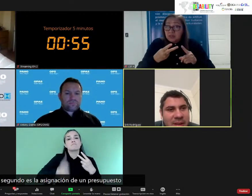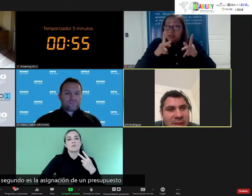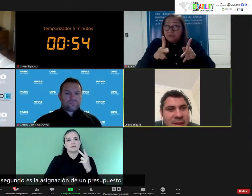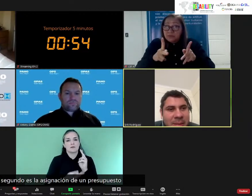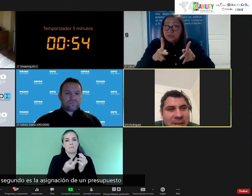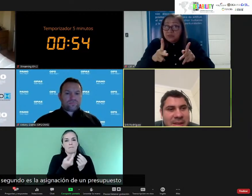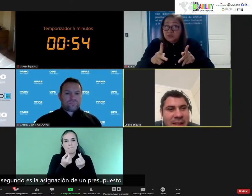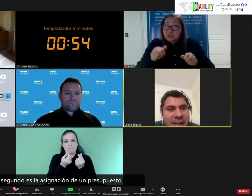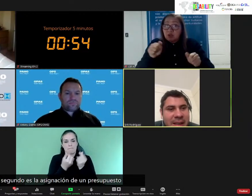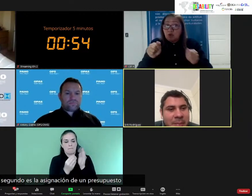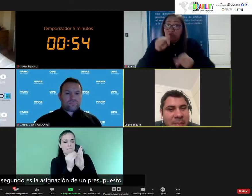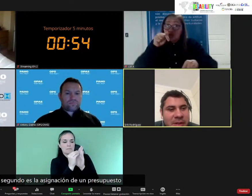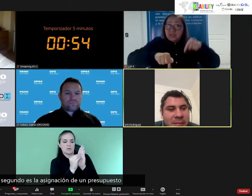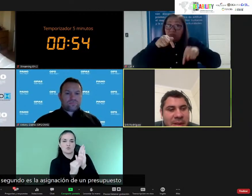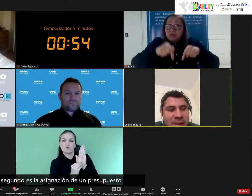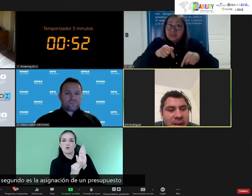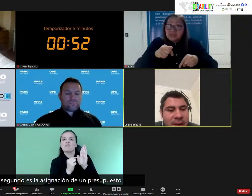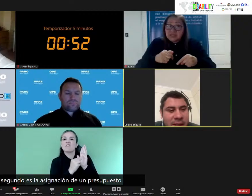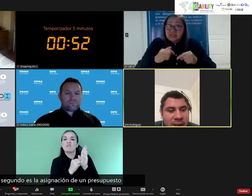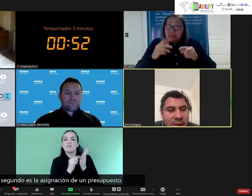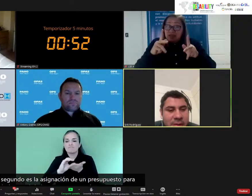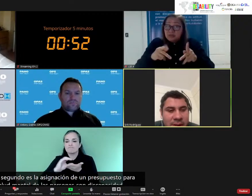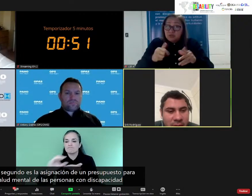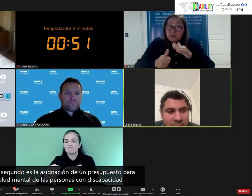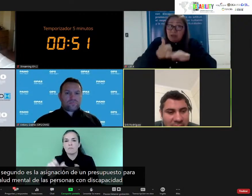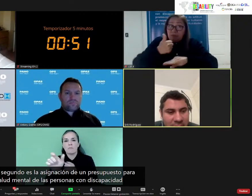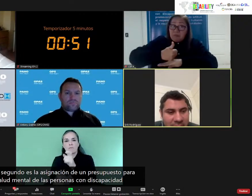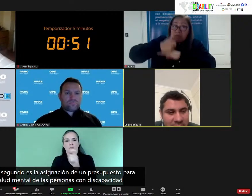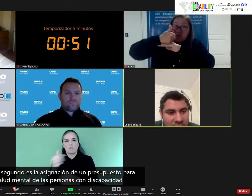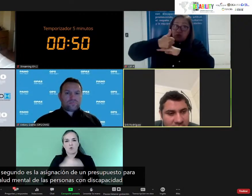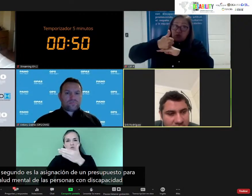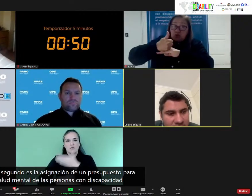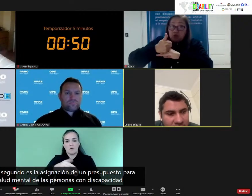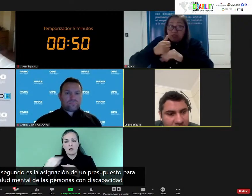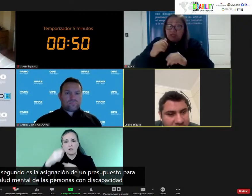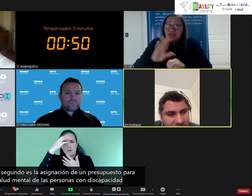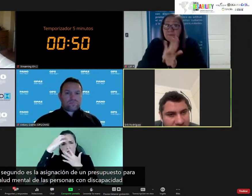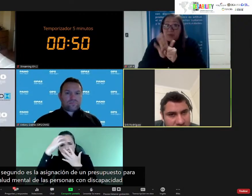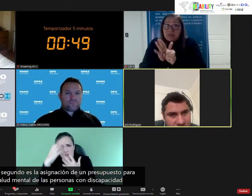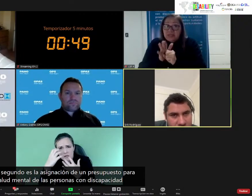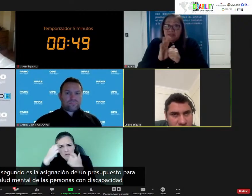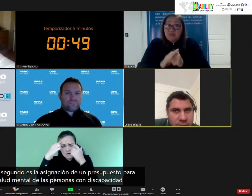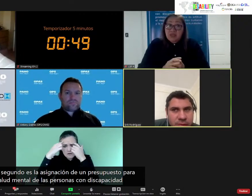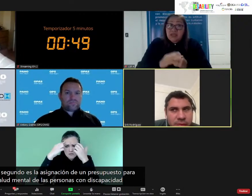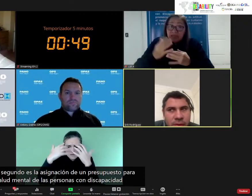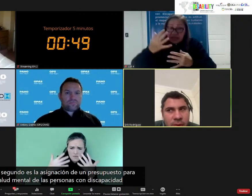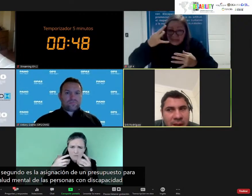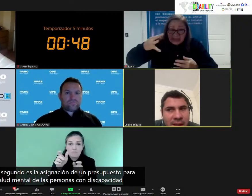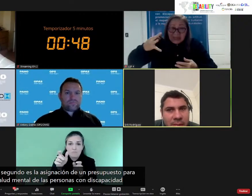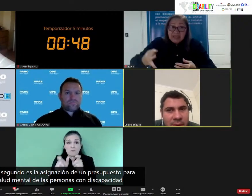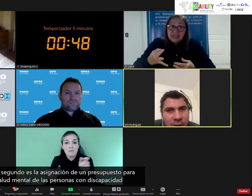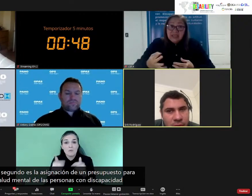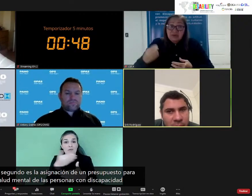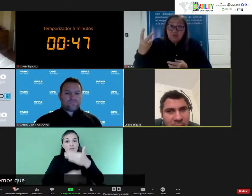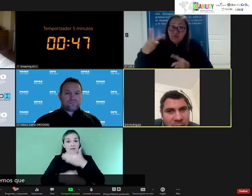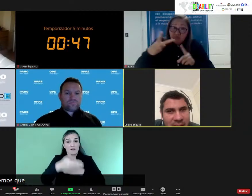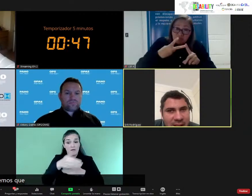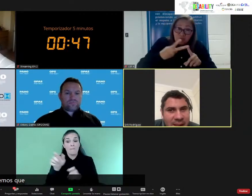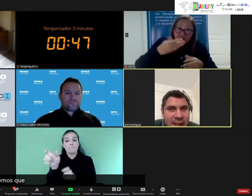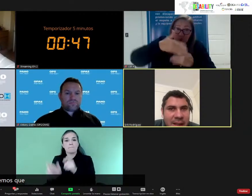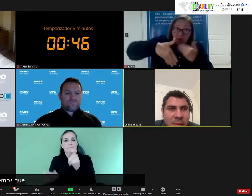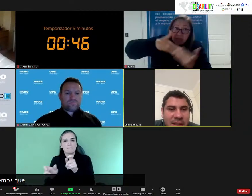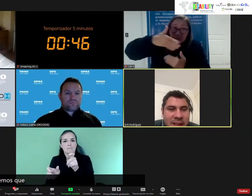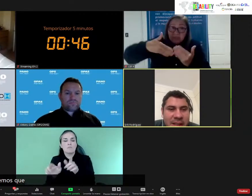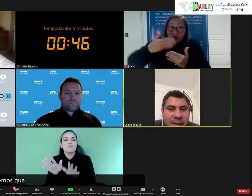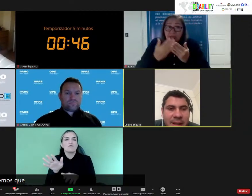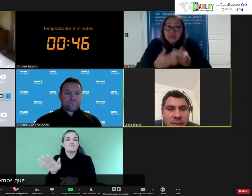budget for mental health of persons with disabilities and seniors in the context of the pandemic i believe